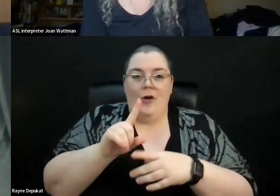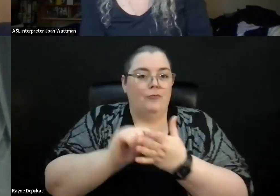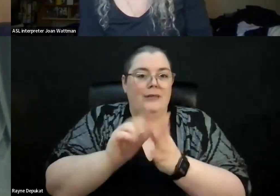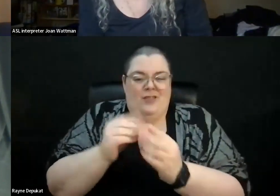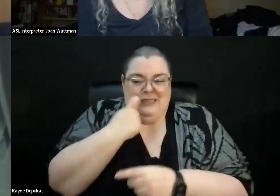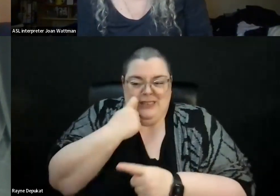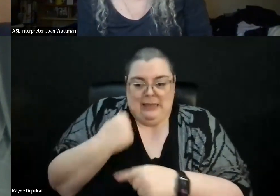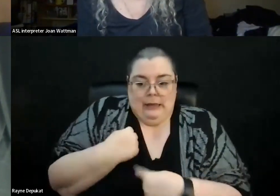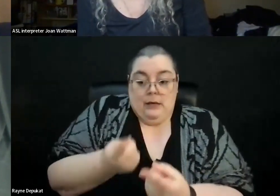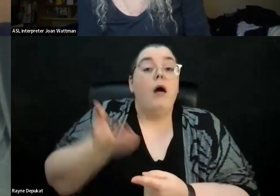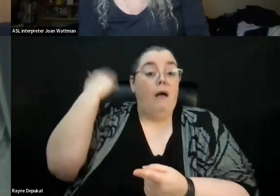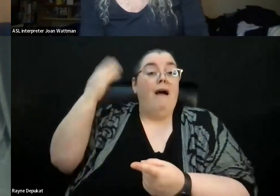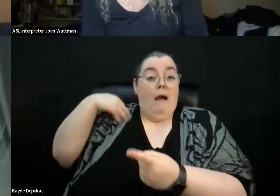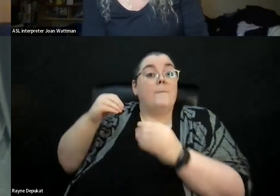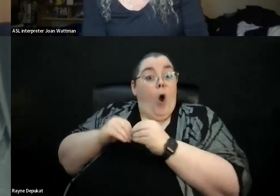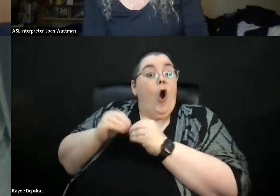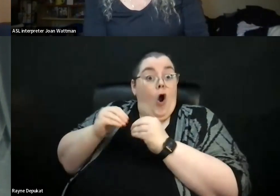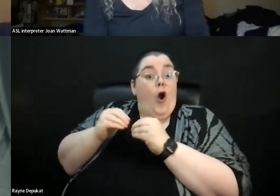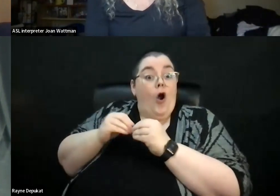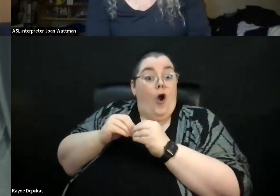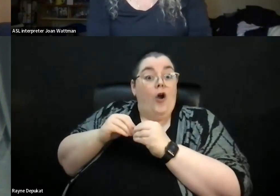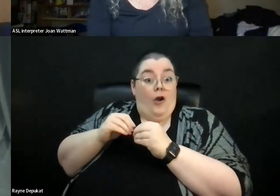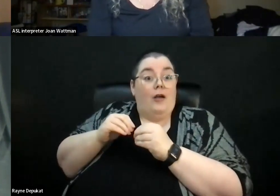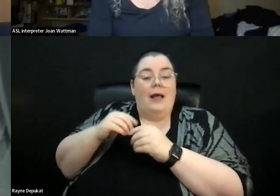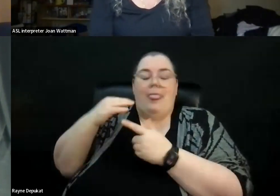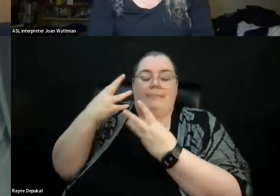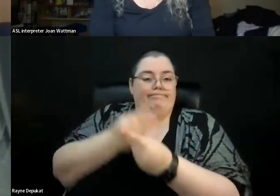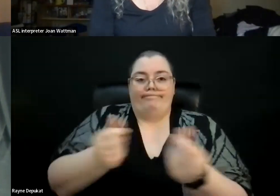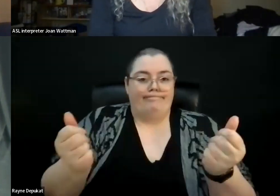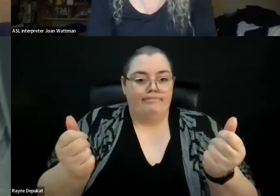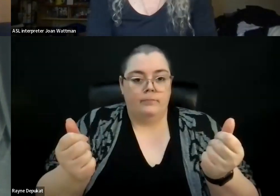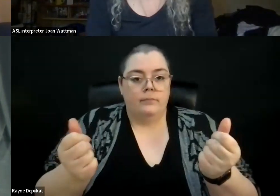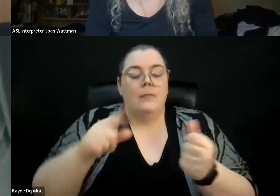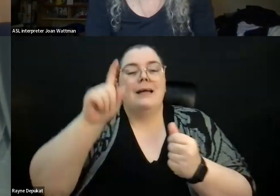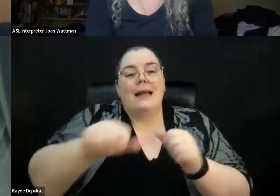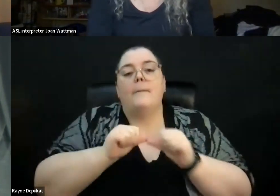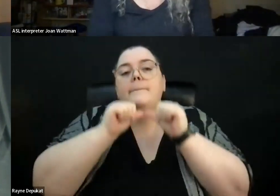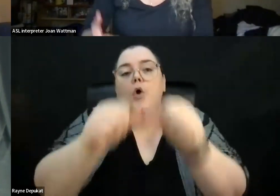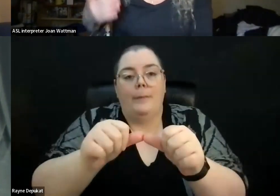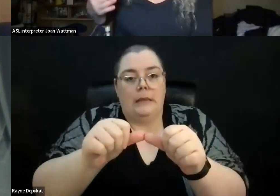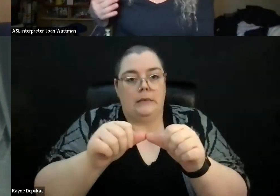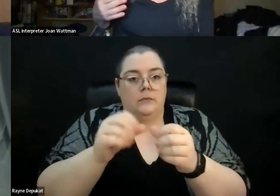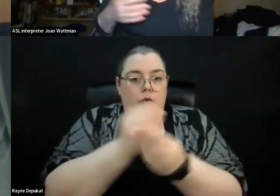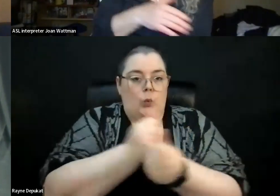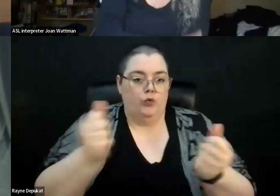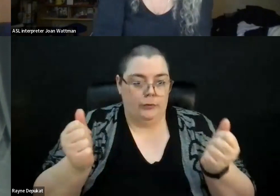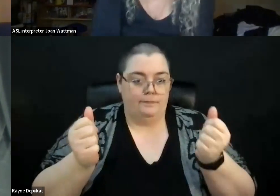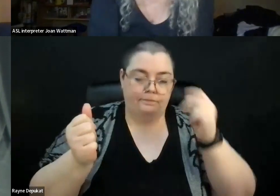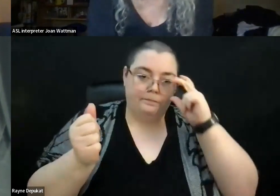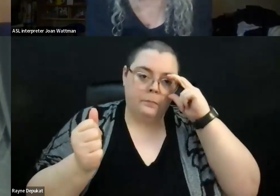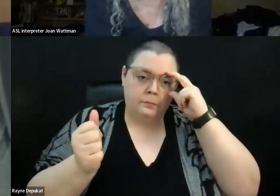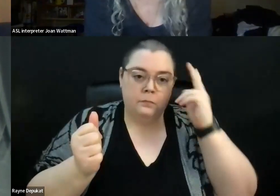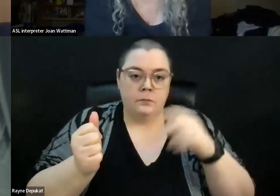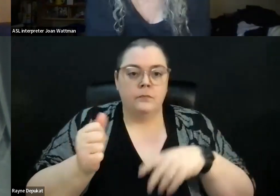years, we have not had enough interpreters for press conferences. In the most recent time, I think early on in the pandemic, we